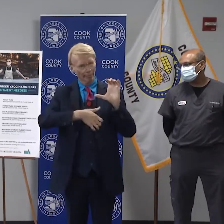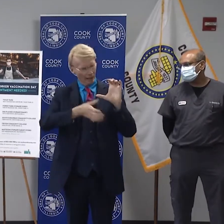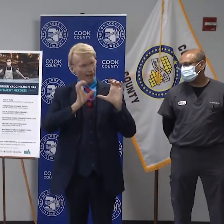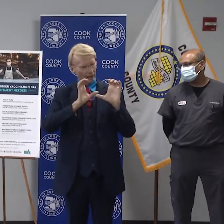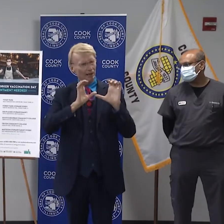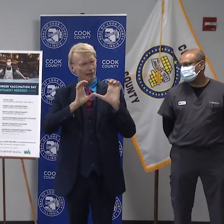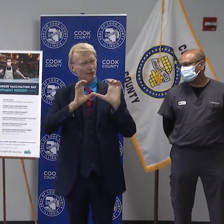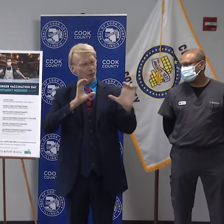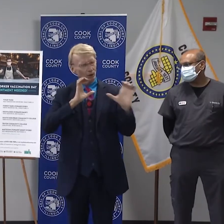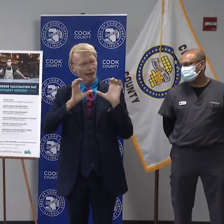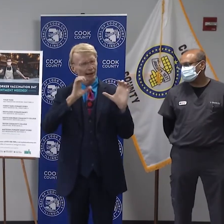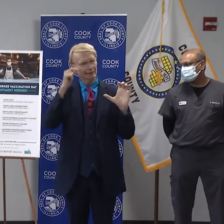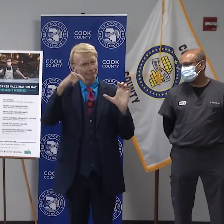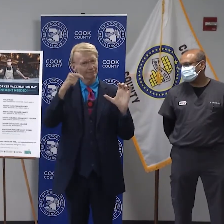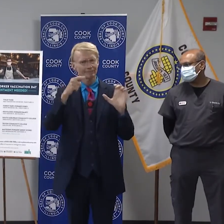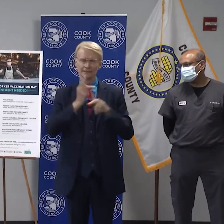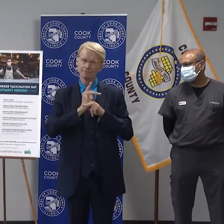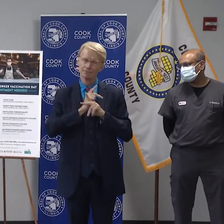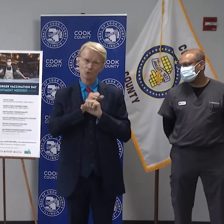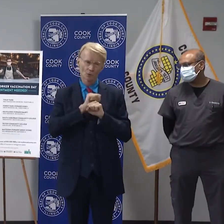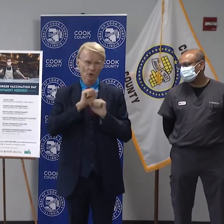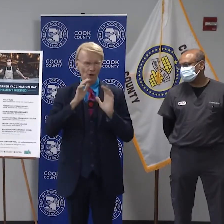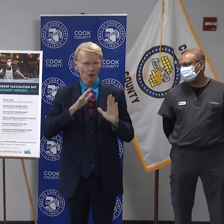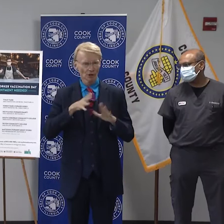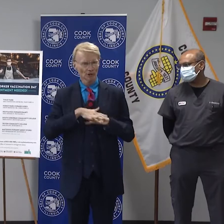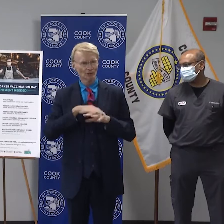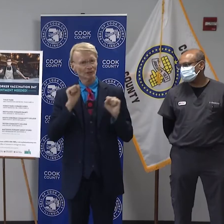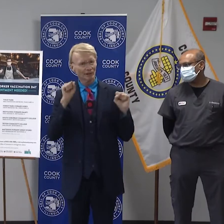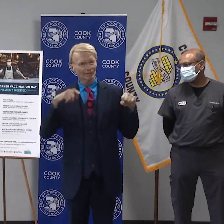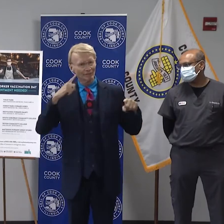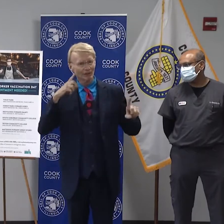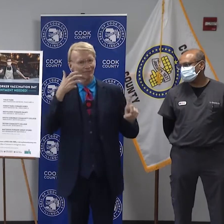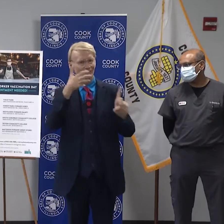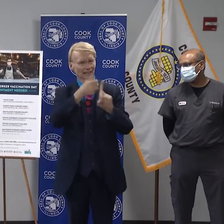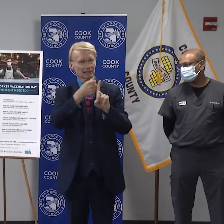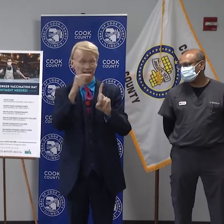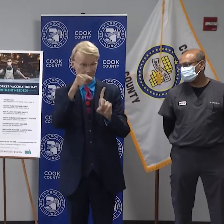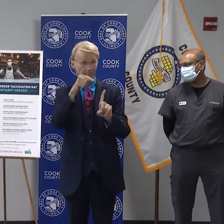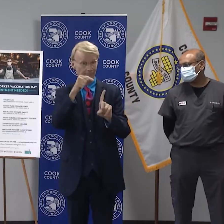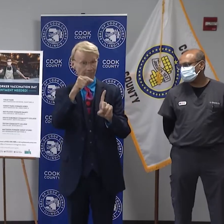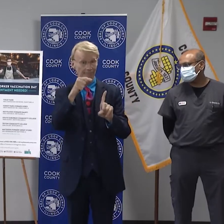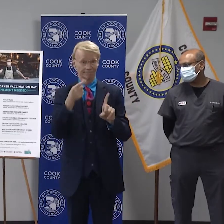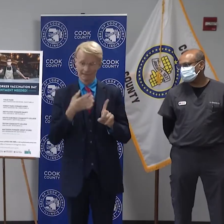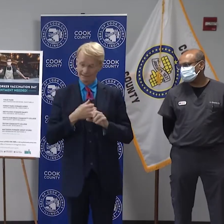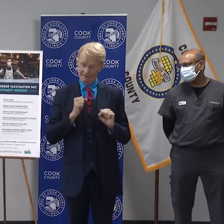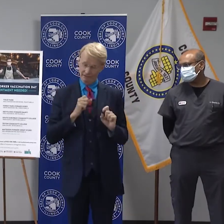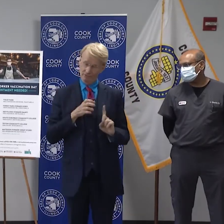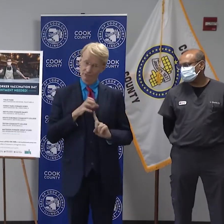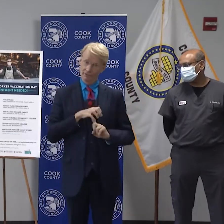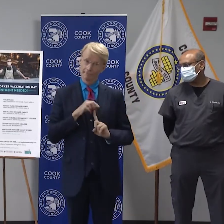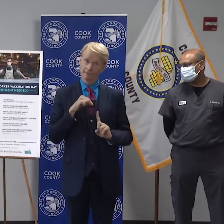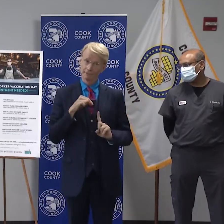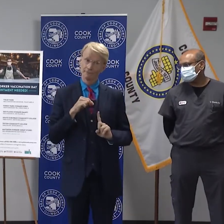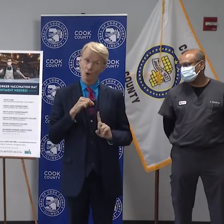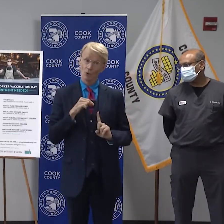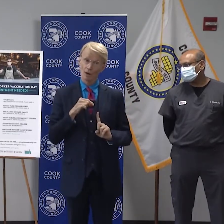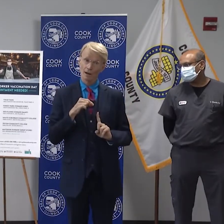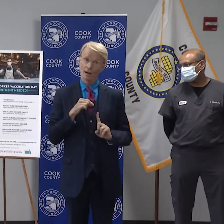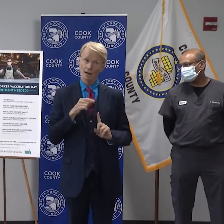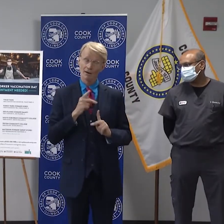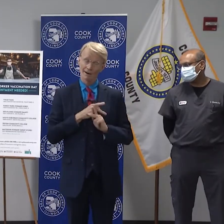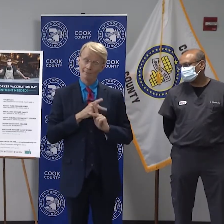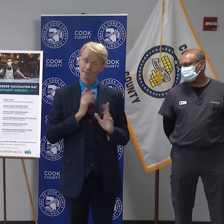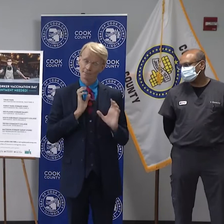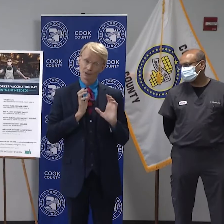right now is communicating to get our workers to get the vaccine because it's very important because safety is number one. So we're